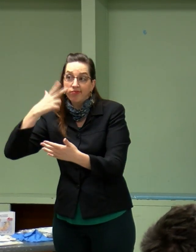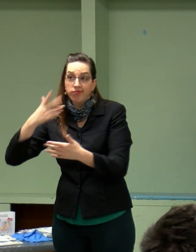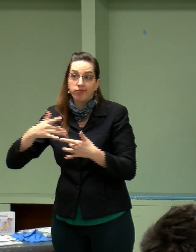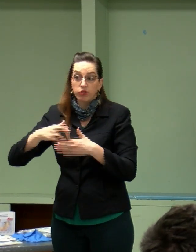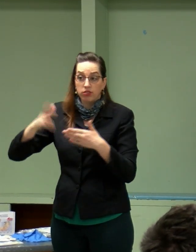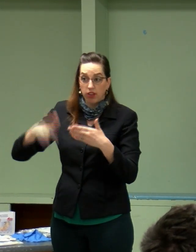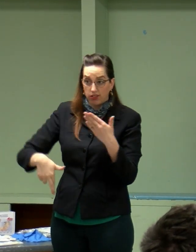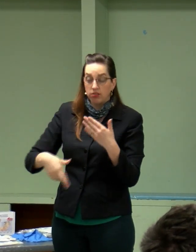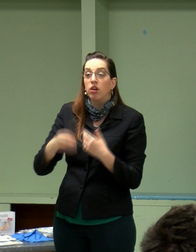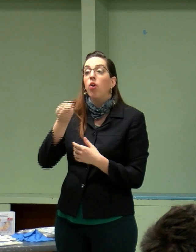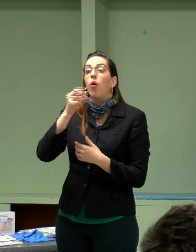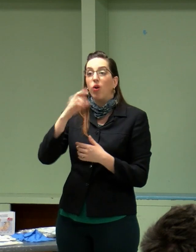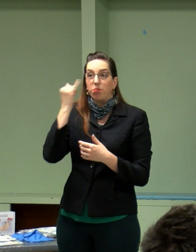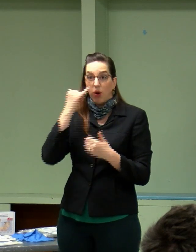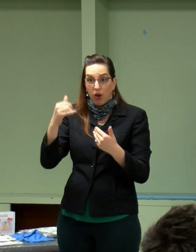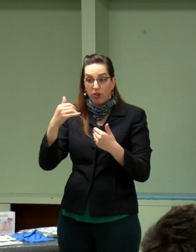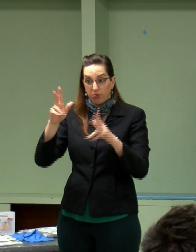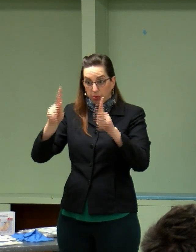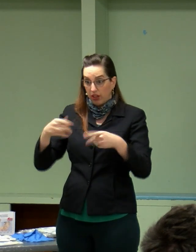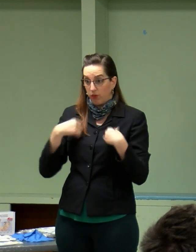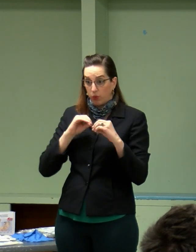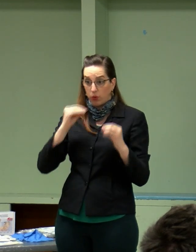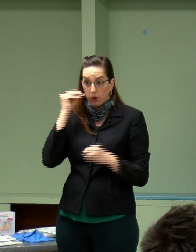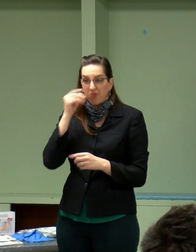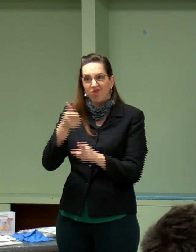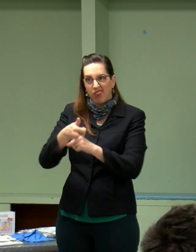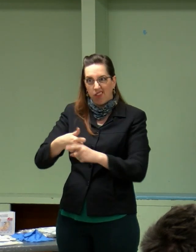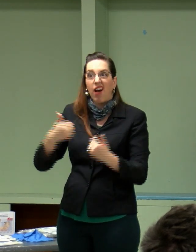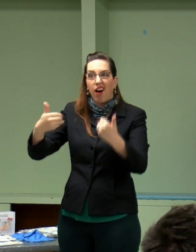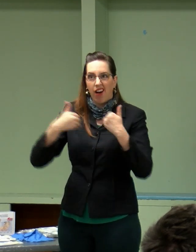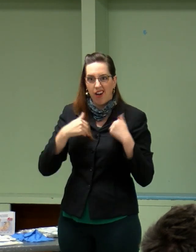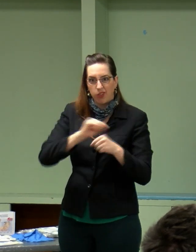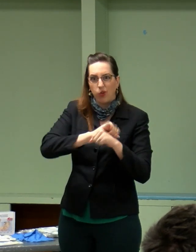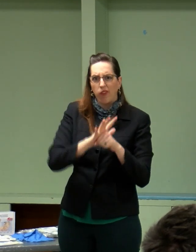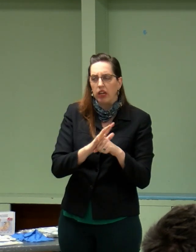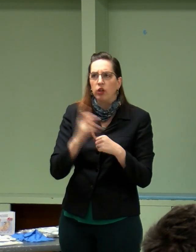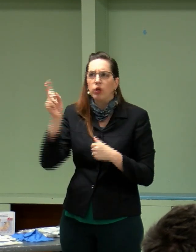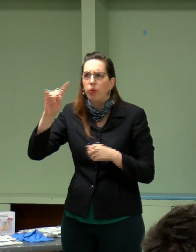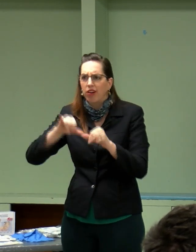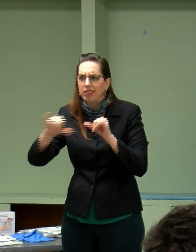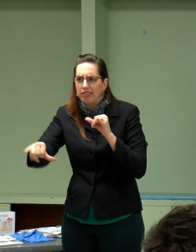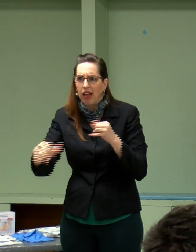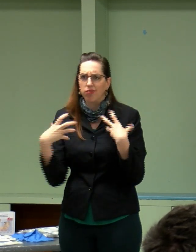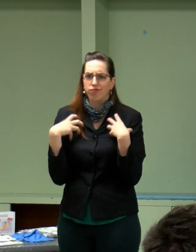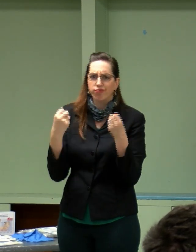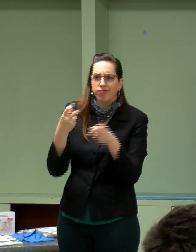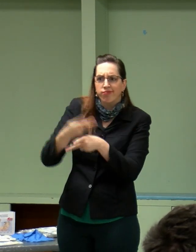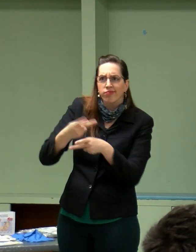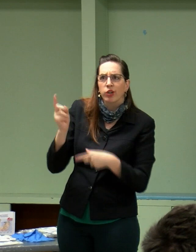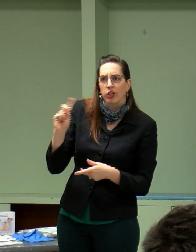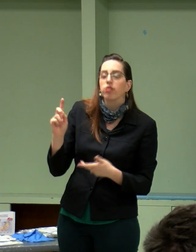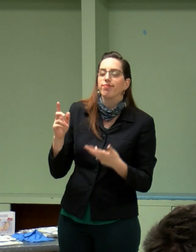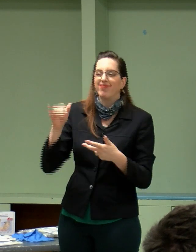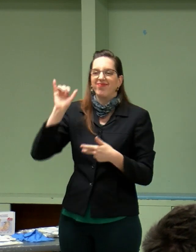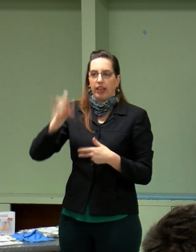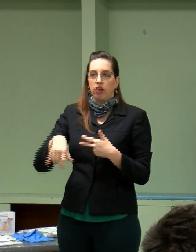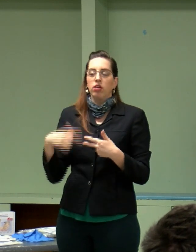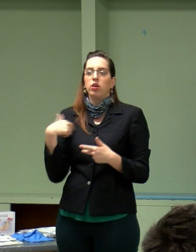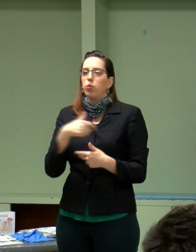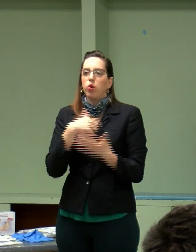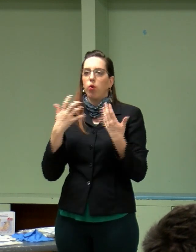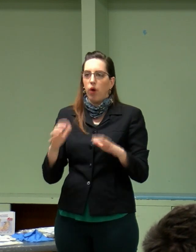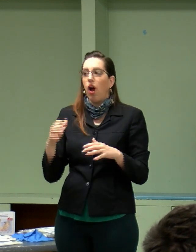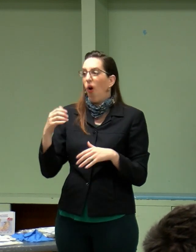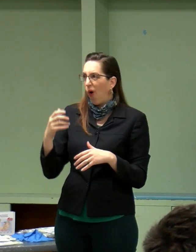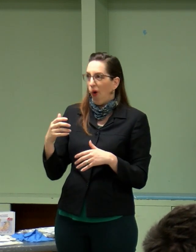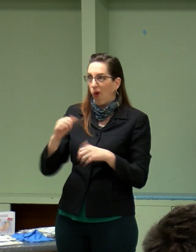a homeless individual is positive, they need a place to stay and medically to recover. The last thing we want is for a person